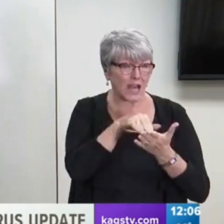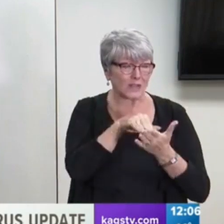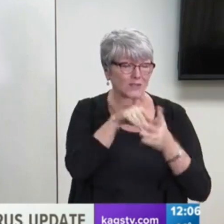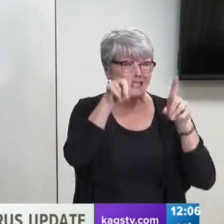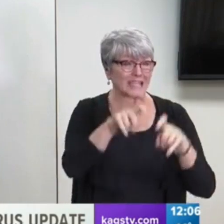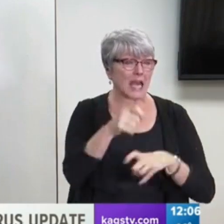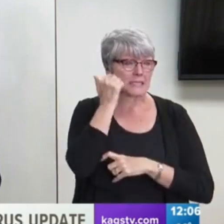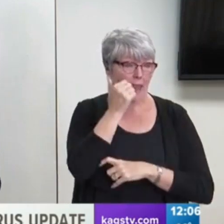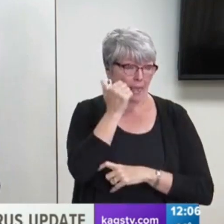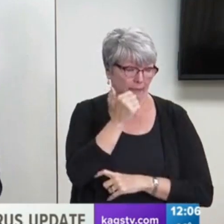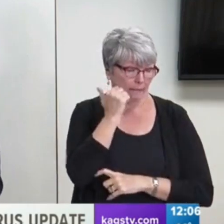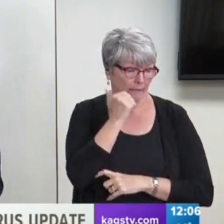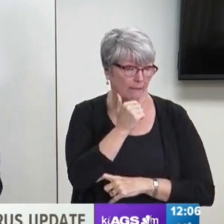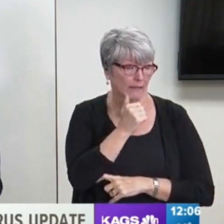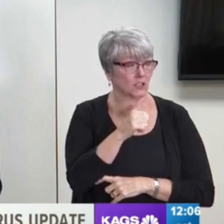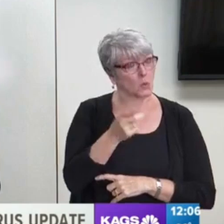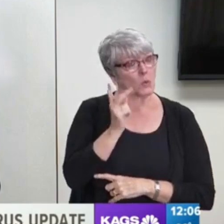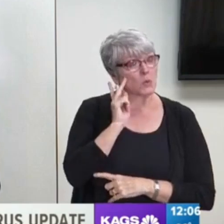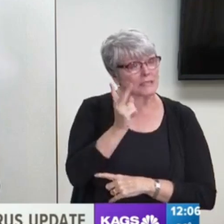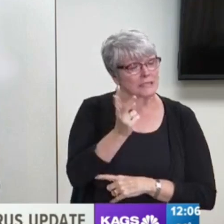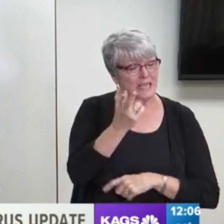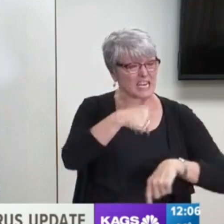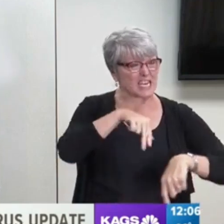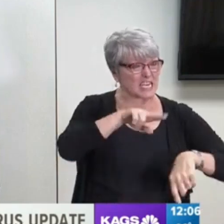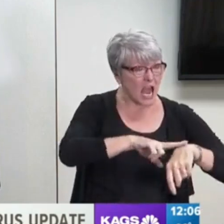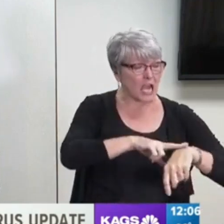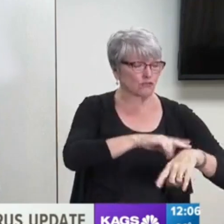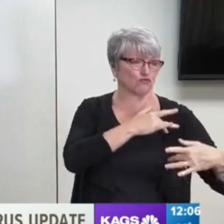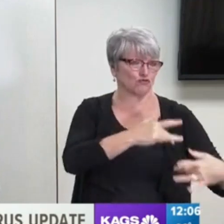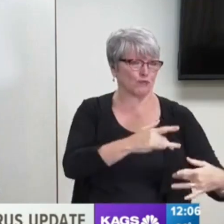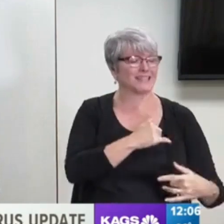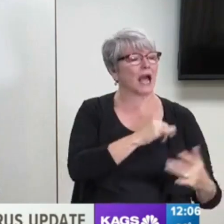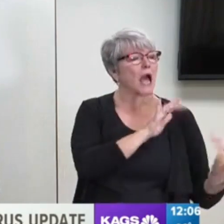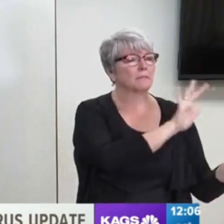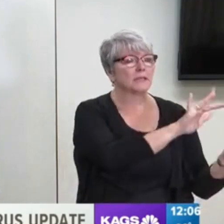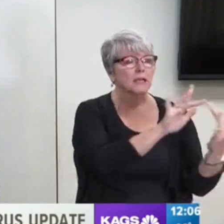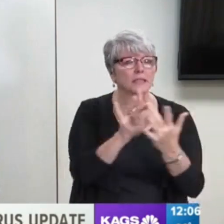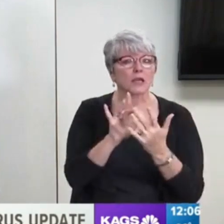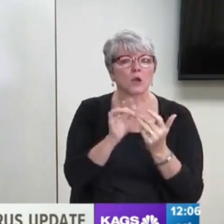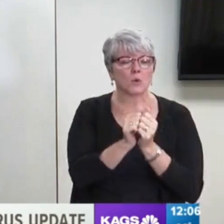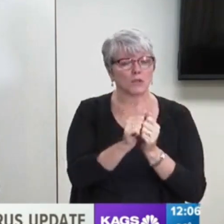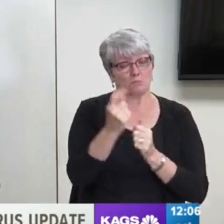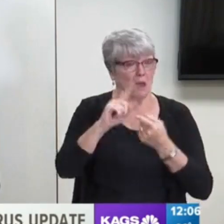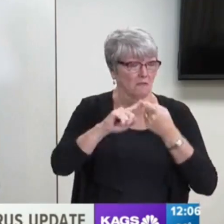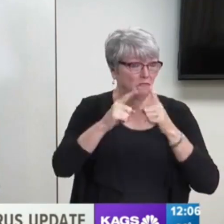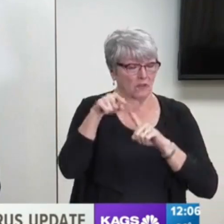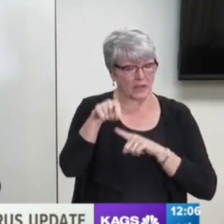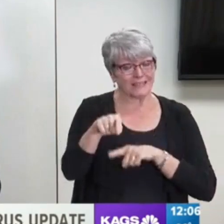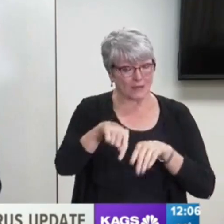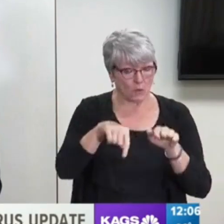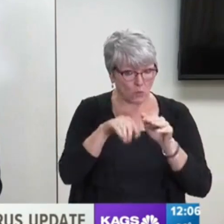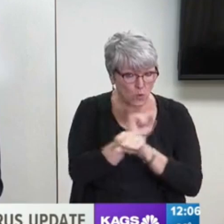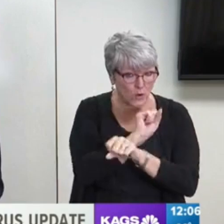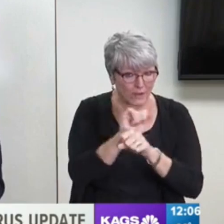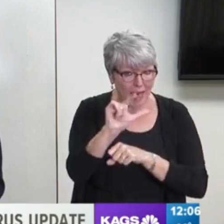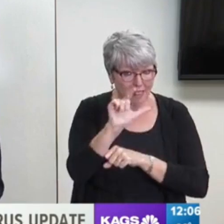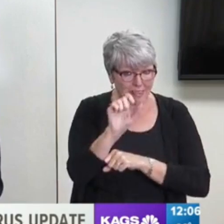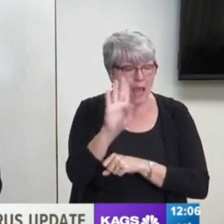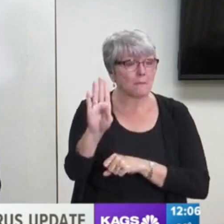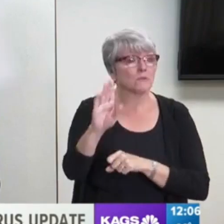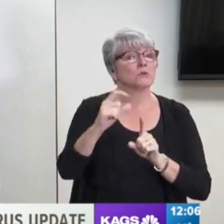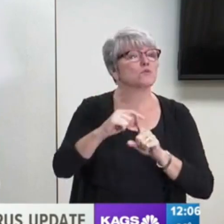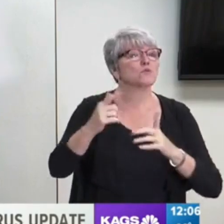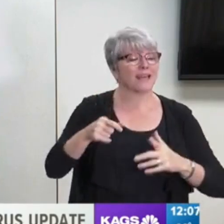tests daily. And so we are seeing these national trends. Now, I've been in touch with a friend of mine who was in that lab up there. His words